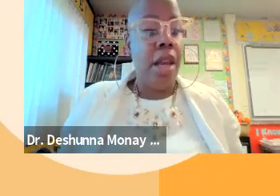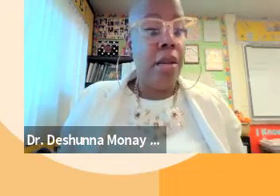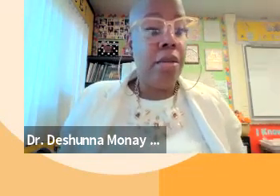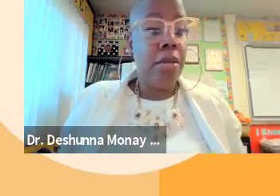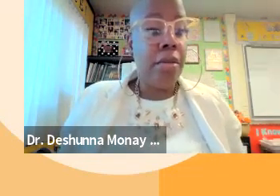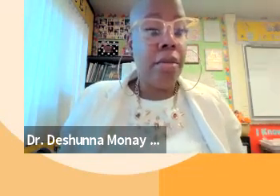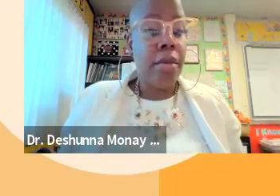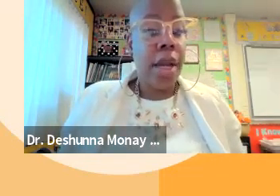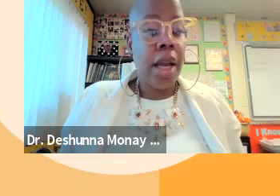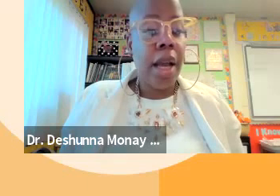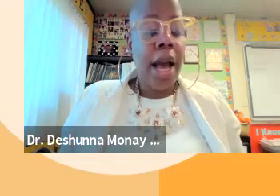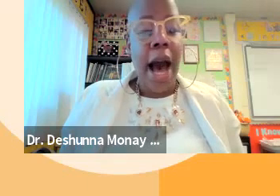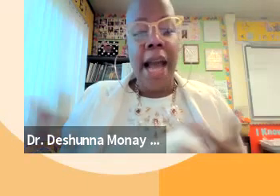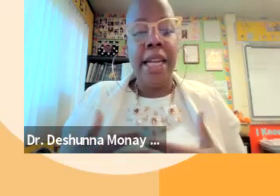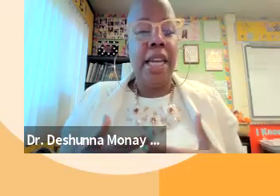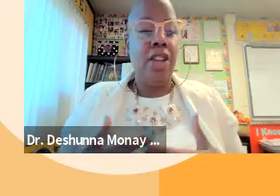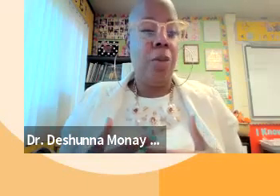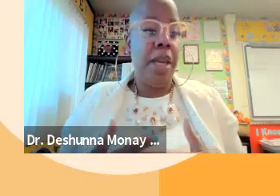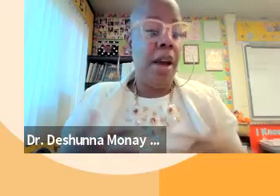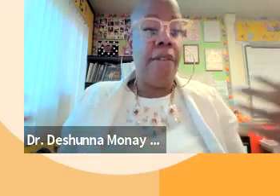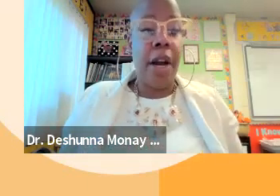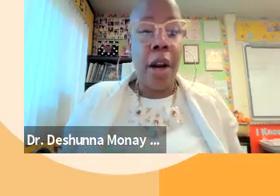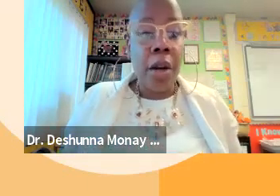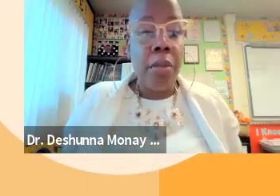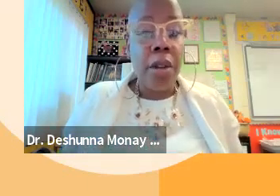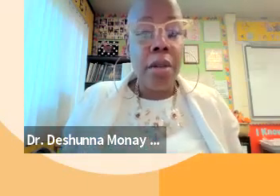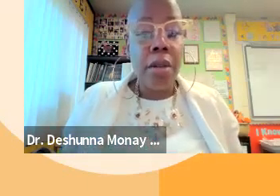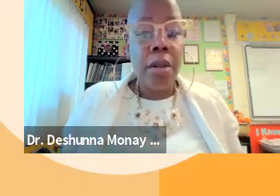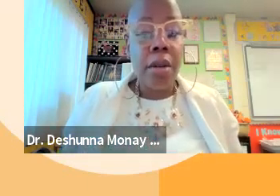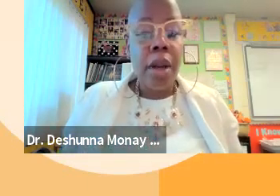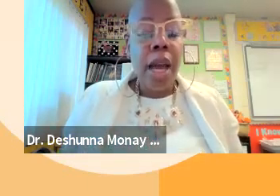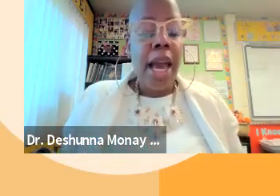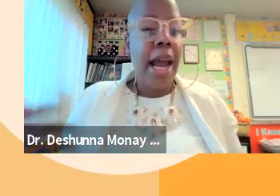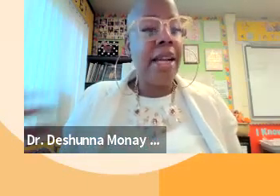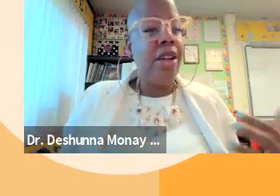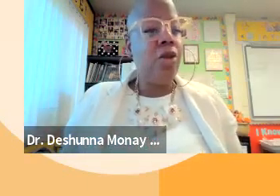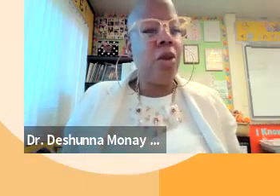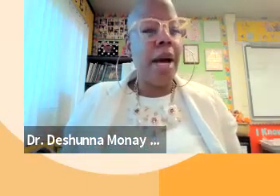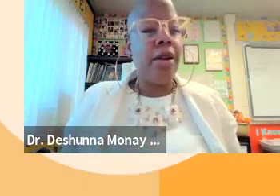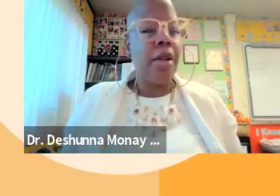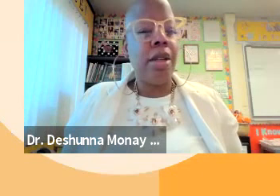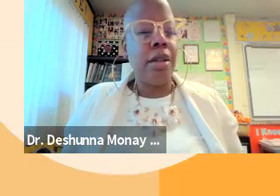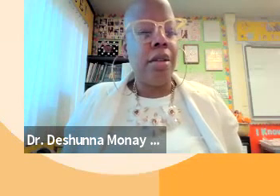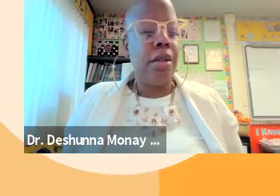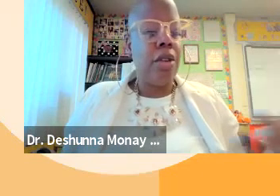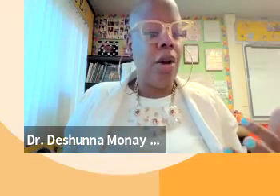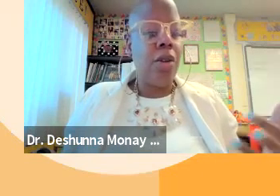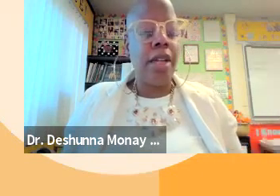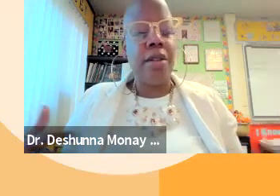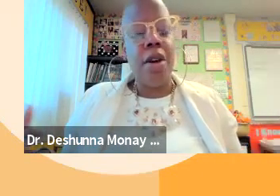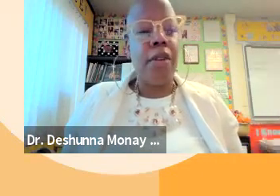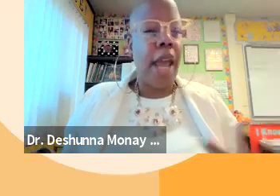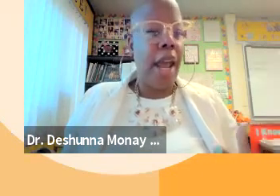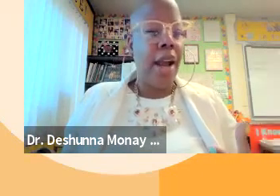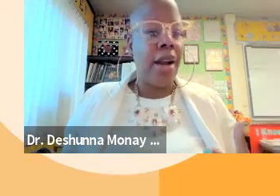to heal. I need to be affirmed. And I need you to model good soul